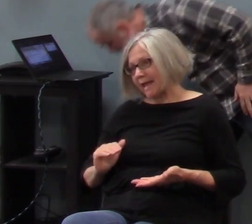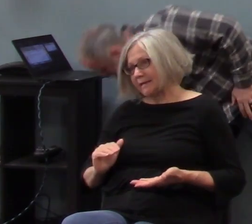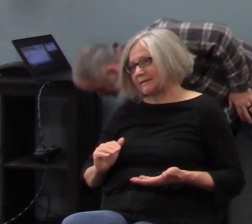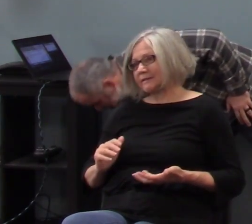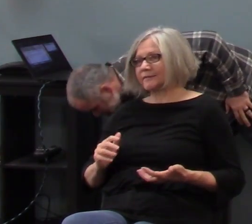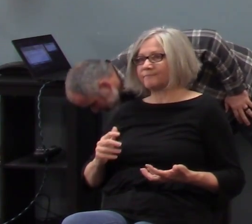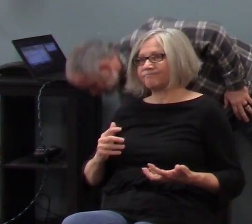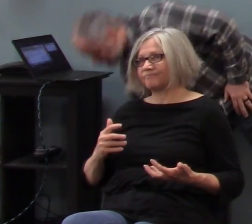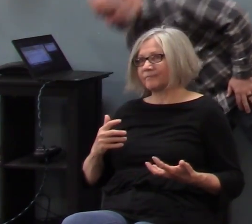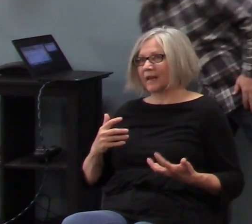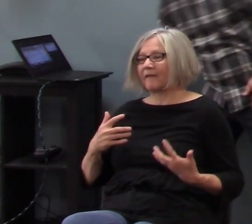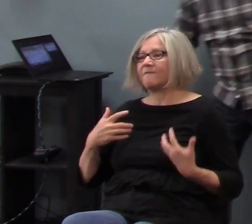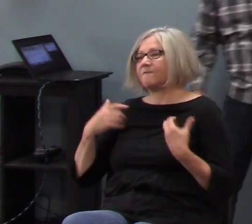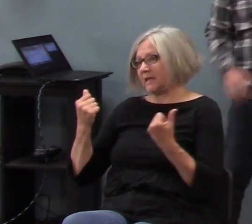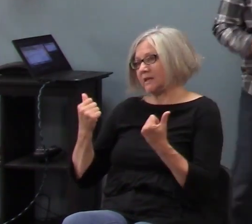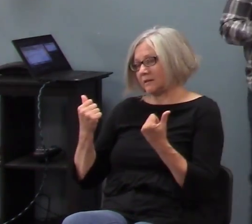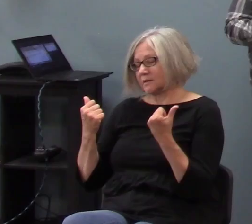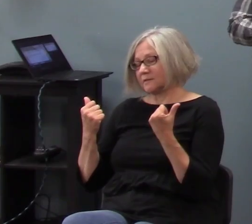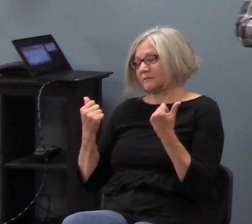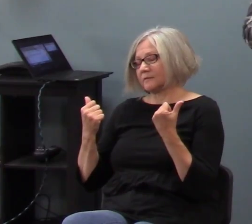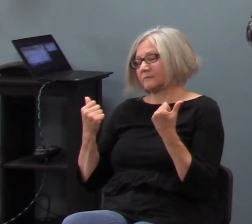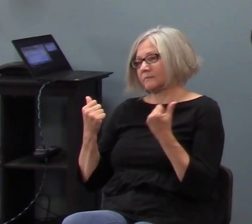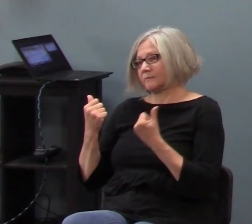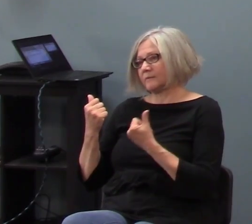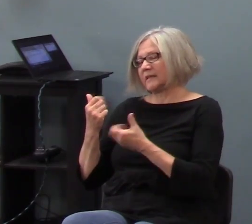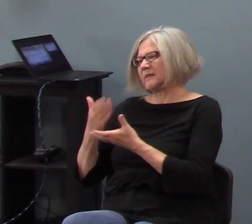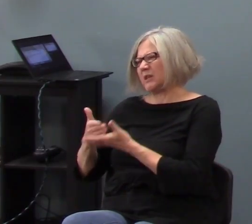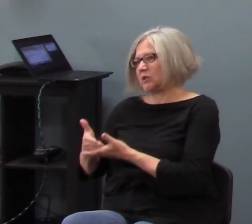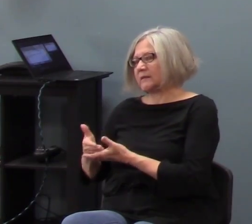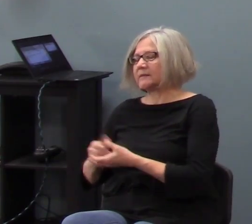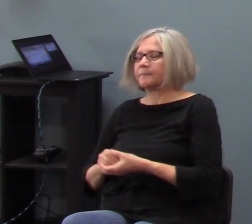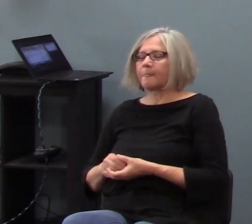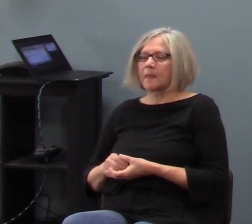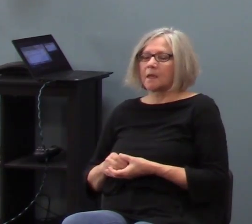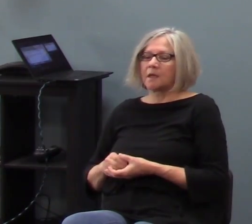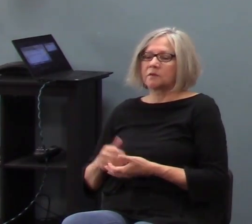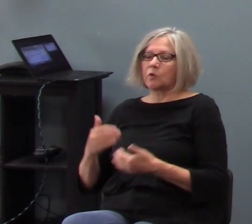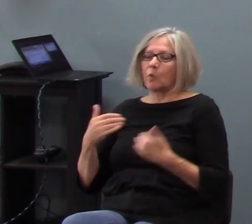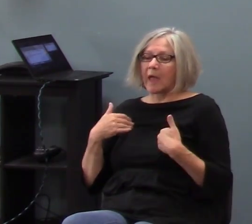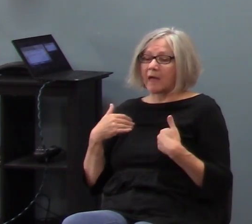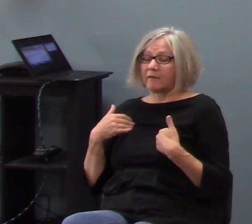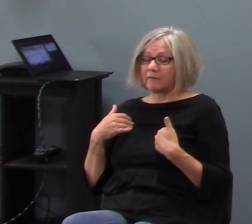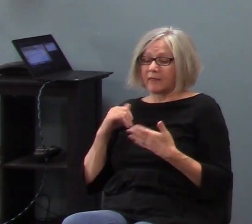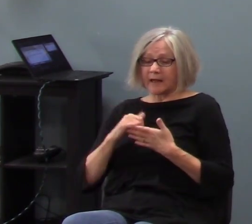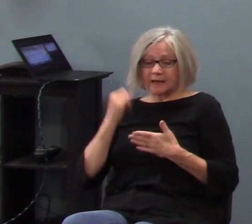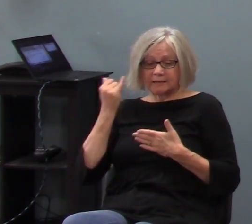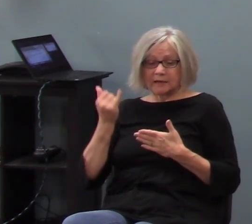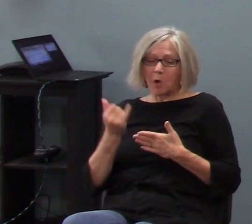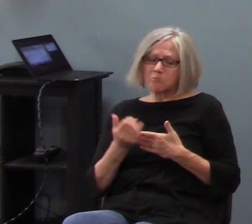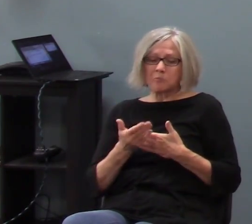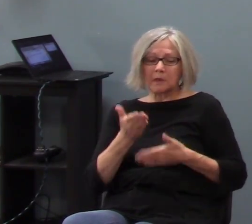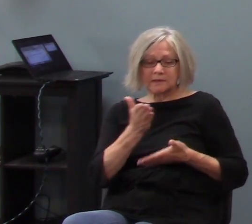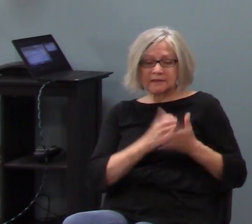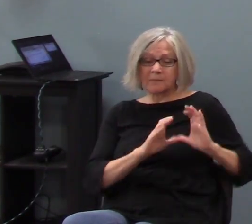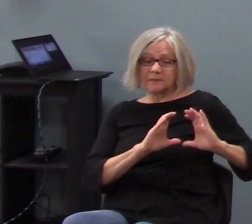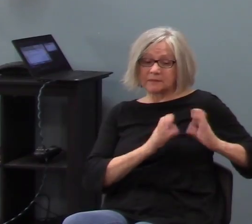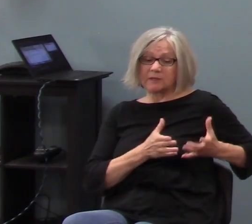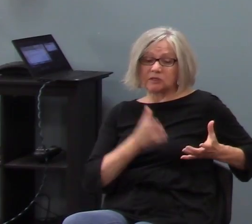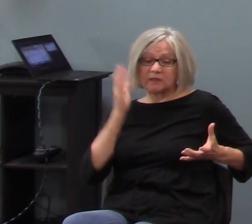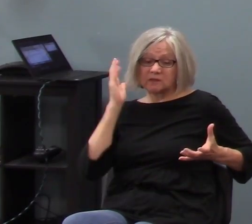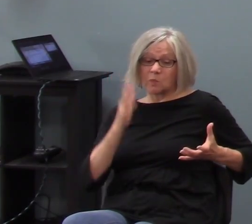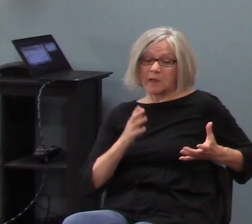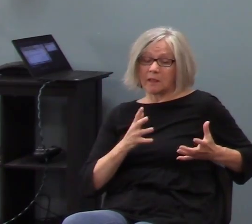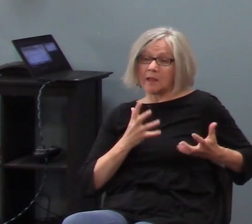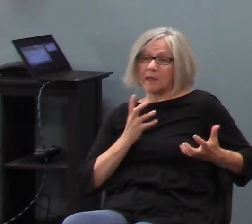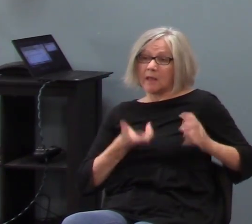fit species. And so you have the idea that certain species are going to be better adapted to their environment, and the ones